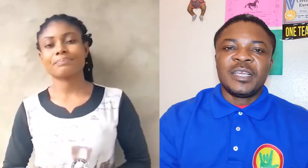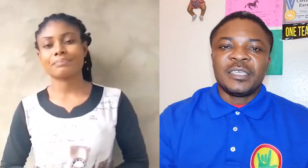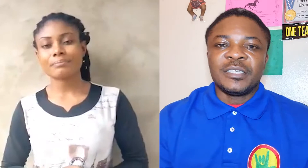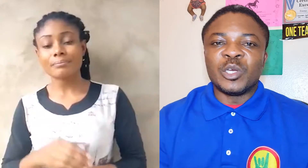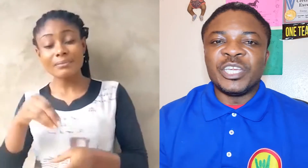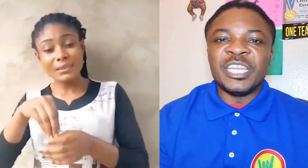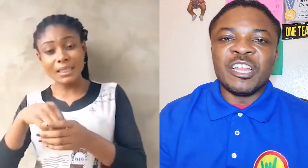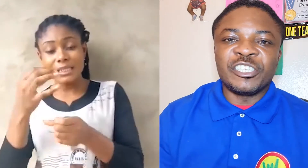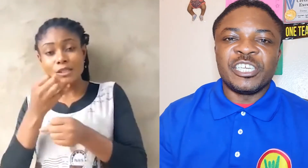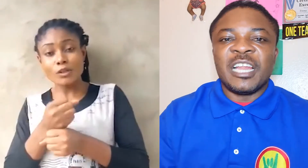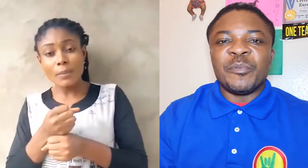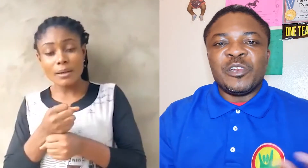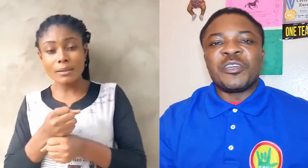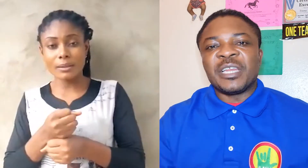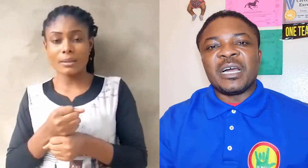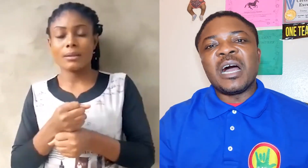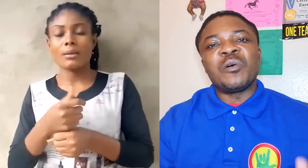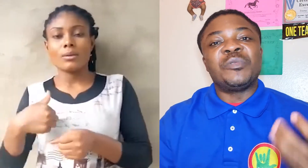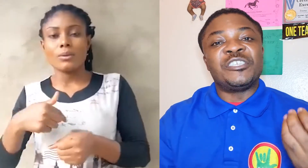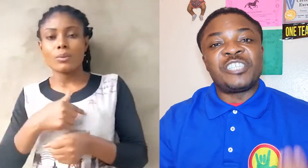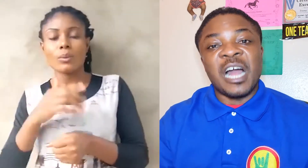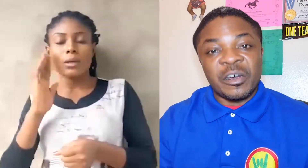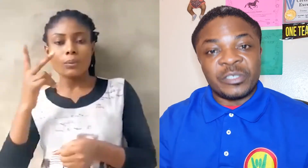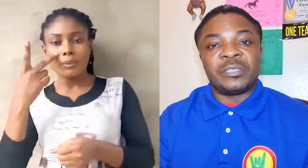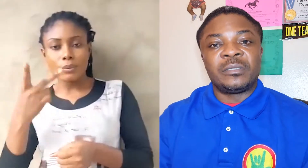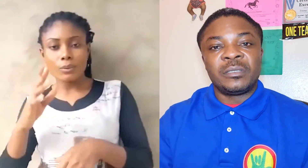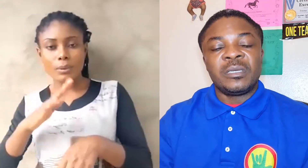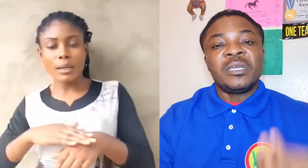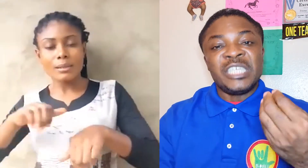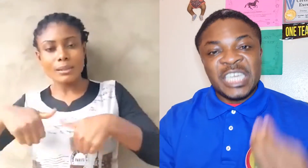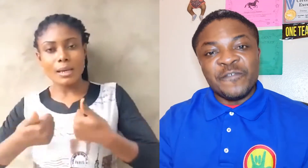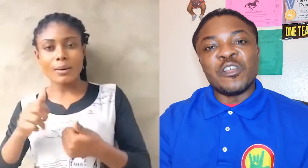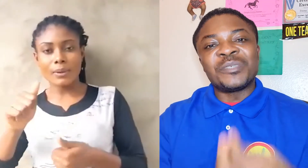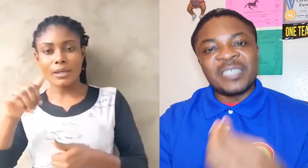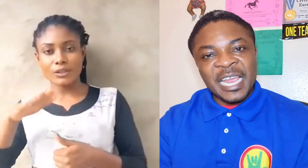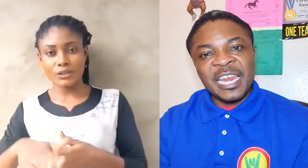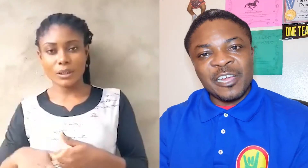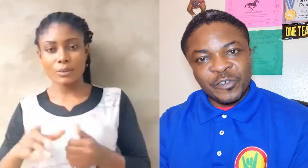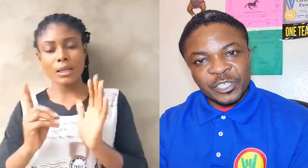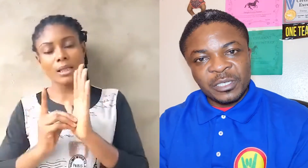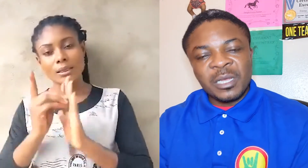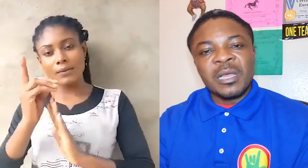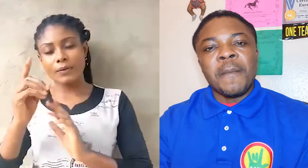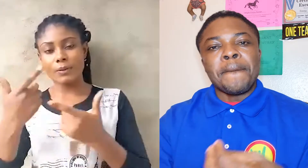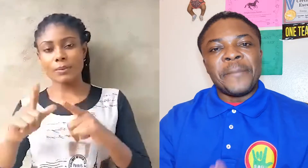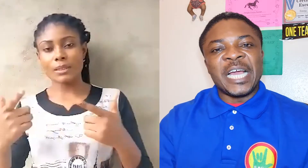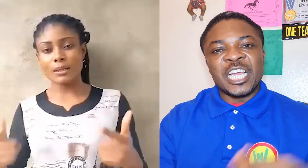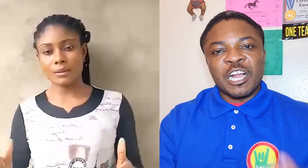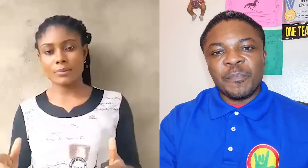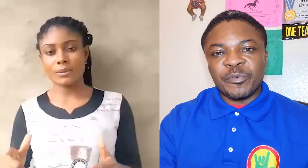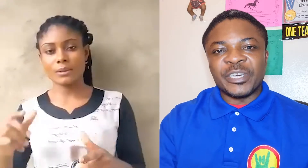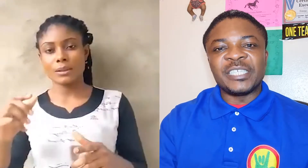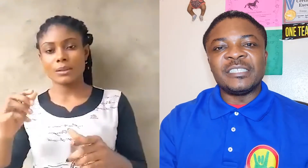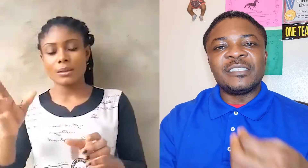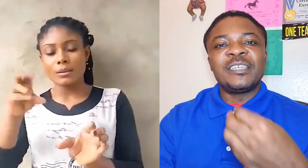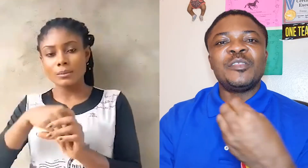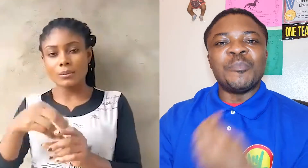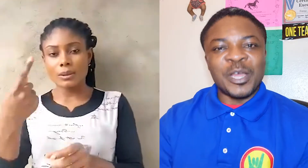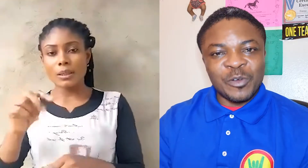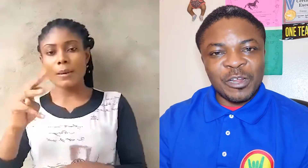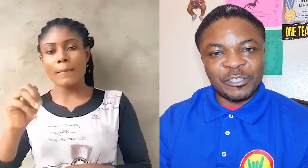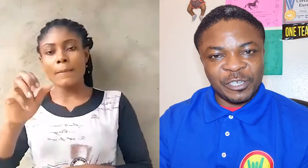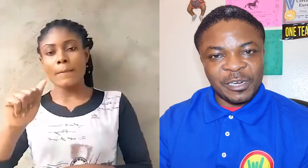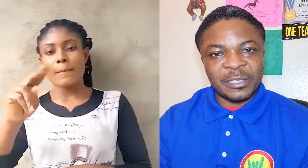weeks. So in a nutshell, I've been looking at how the child develops sign language by incorporating